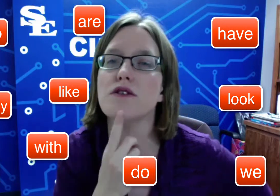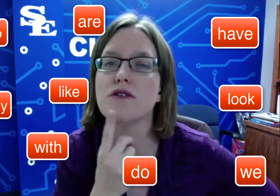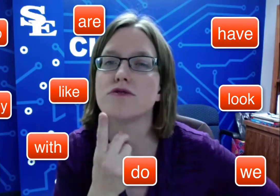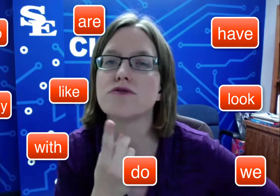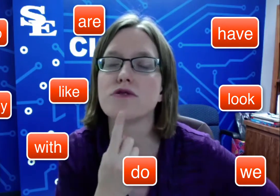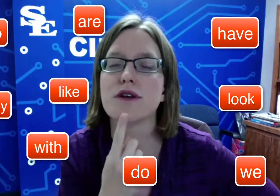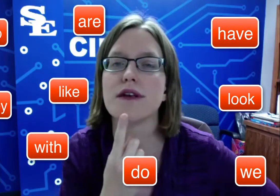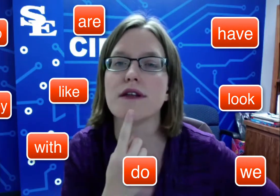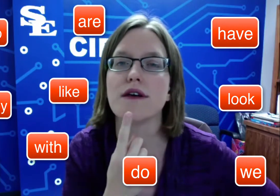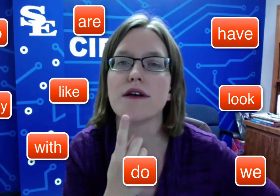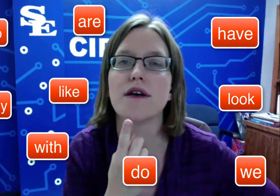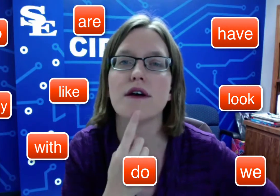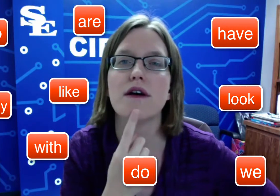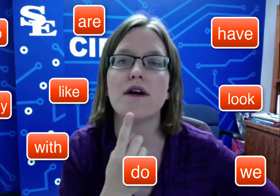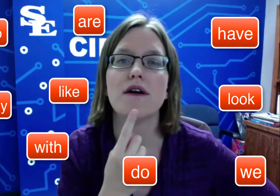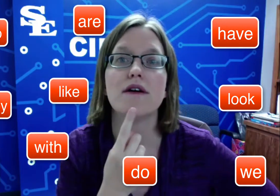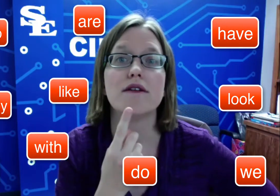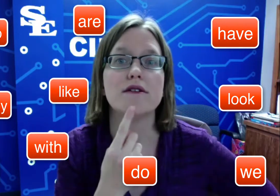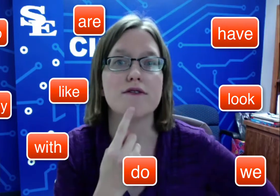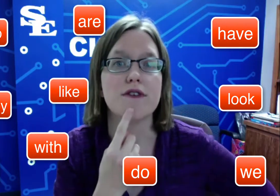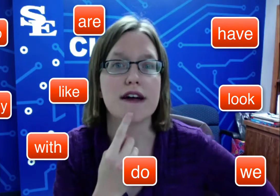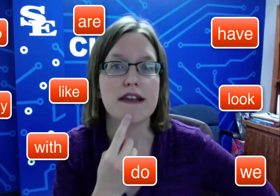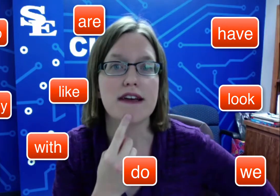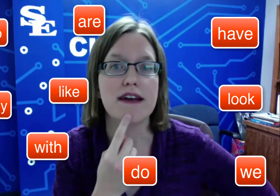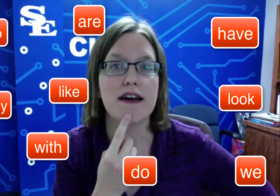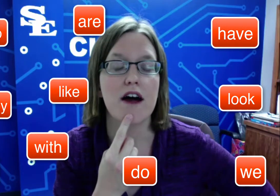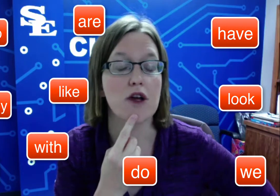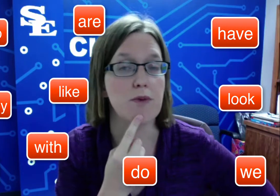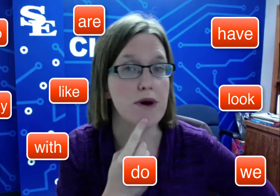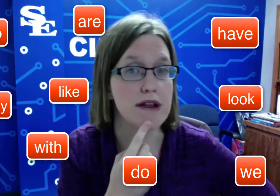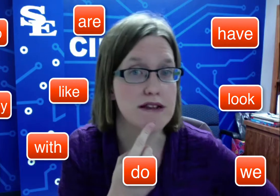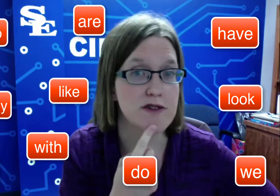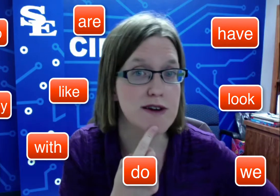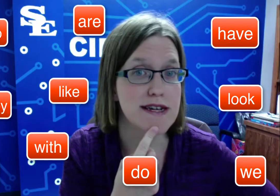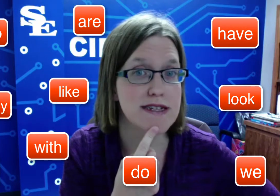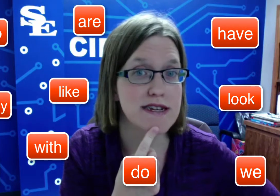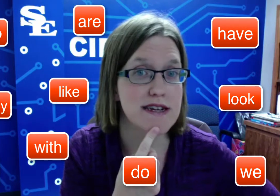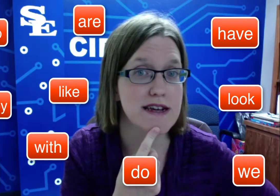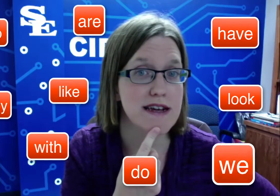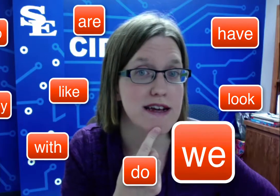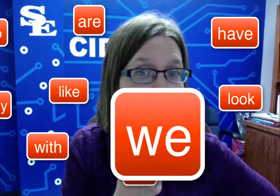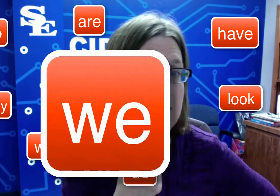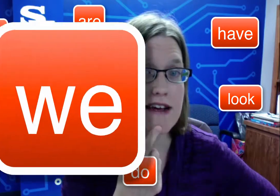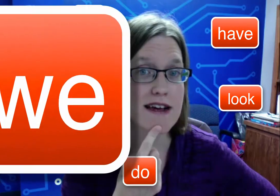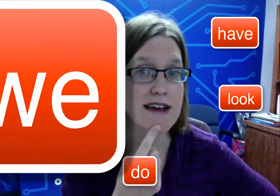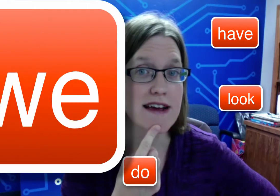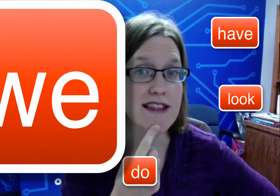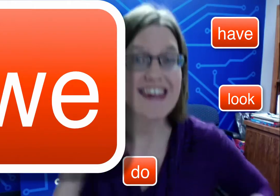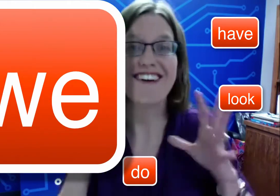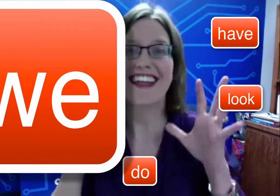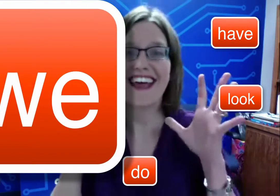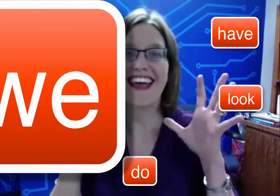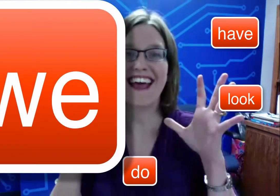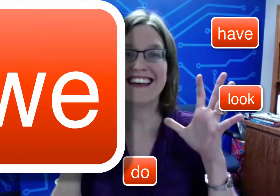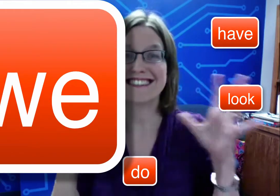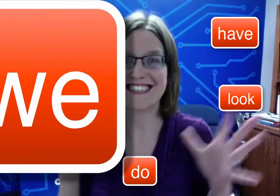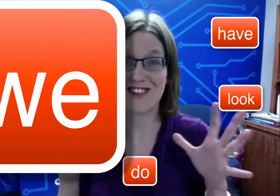your screen? Did you find it? Are you pointing to it? There it is! Did you